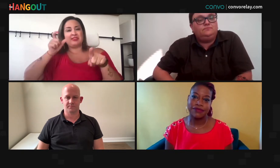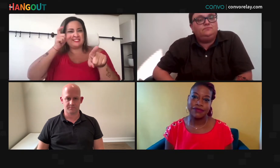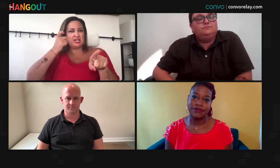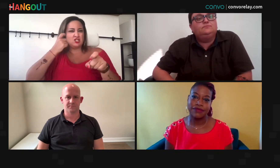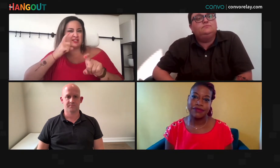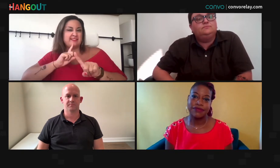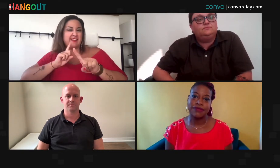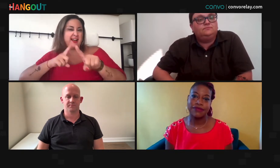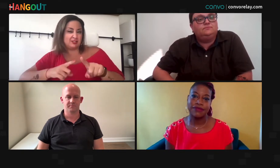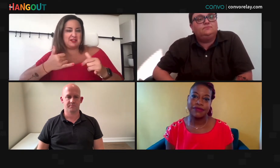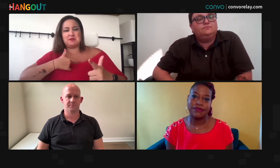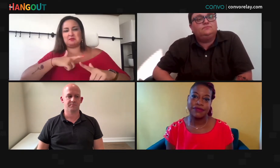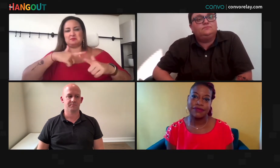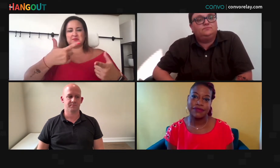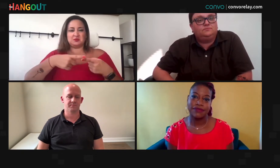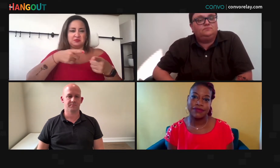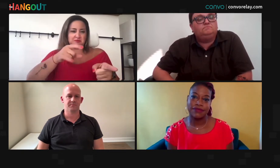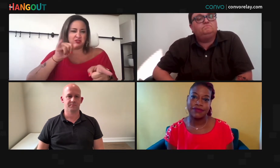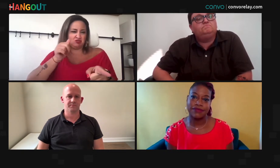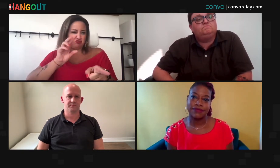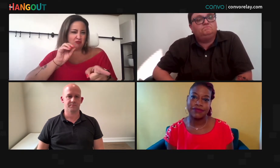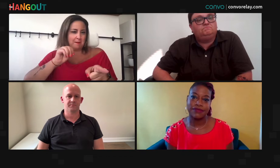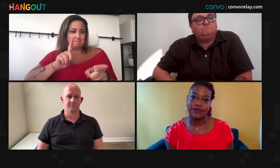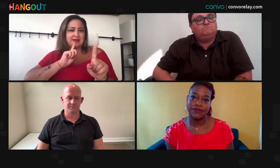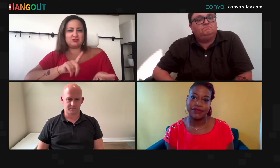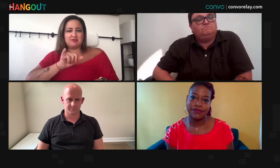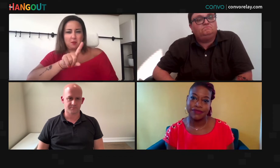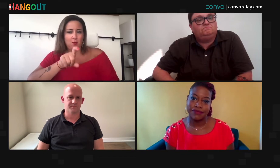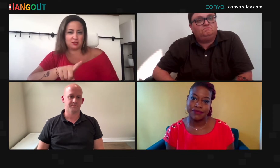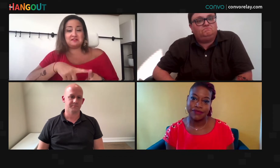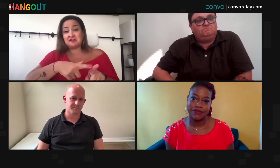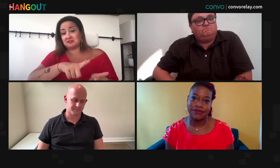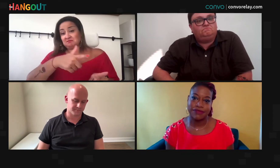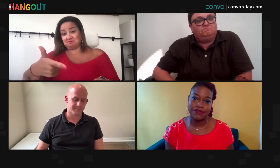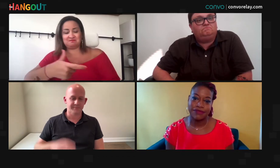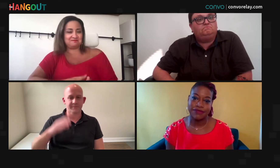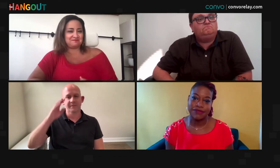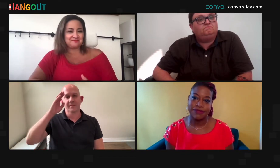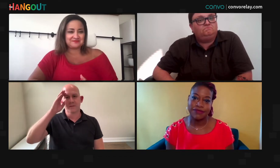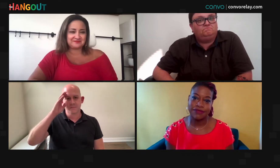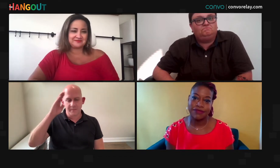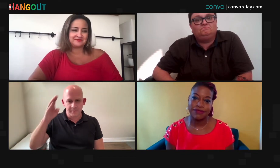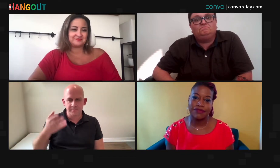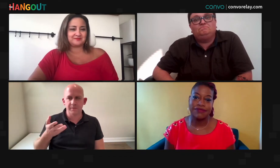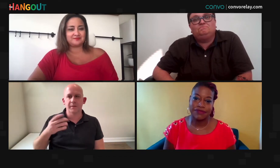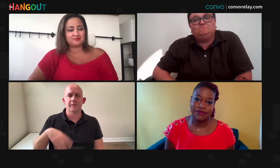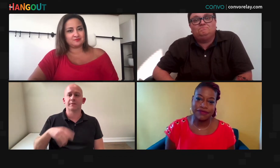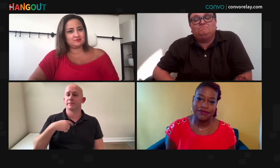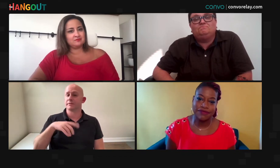become therapists. Leesa had just answered, so I'm going to turn it over to Jarom, and then I'll turn it over to you,